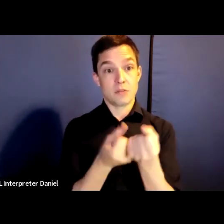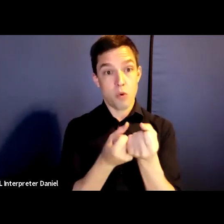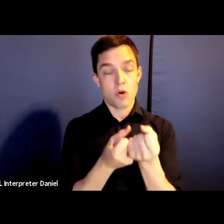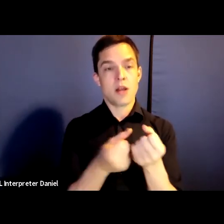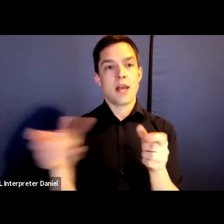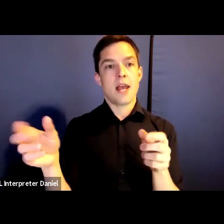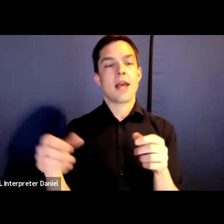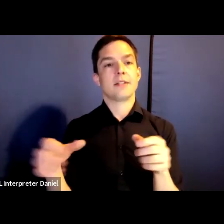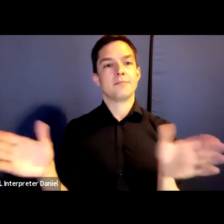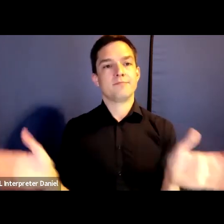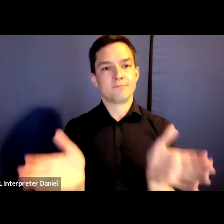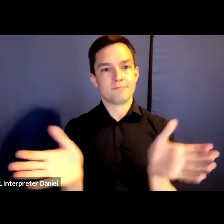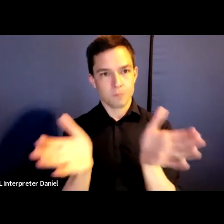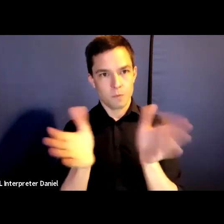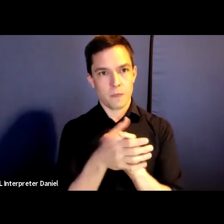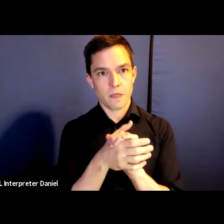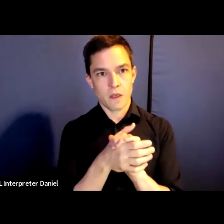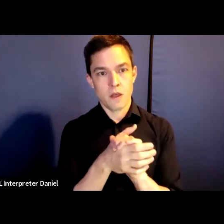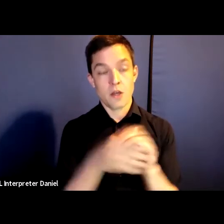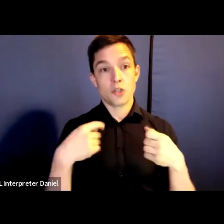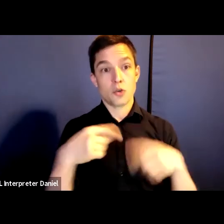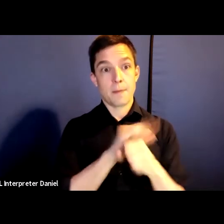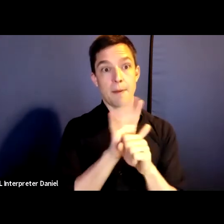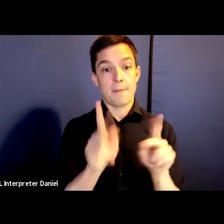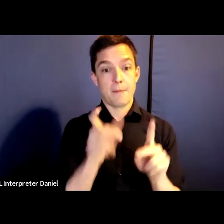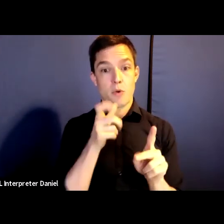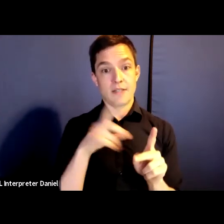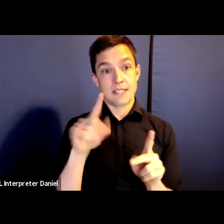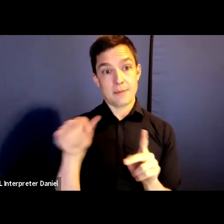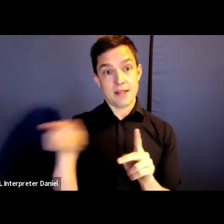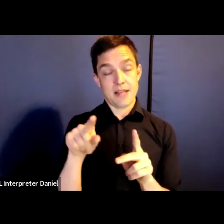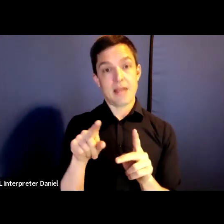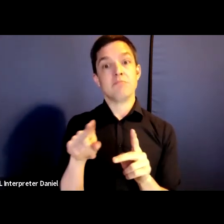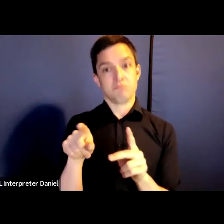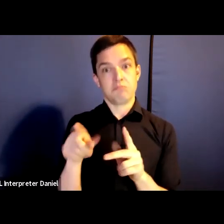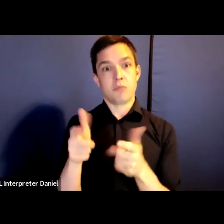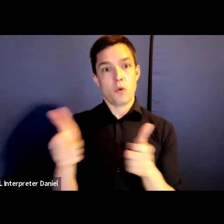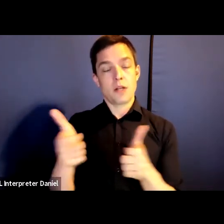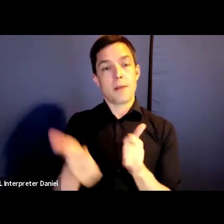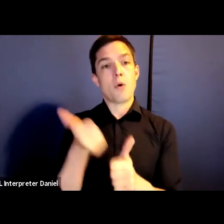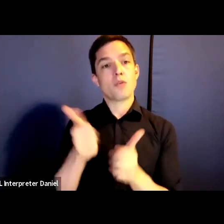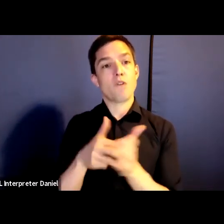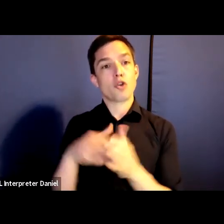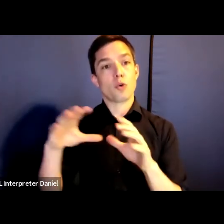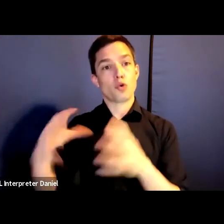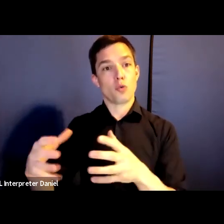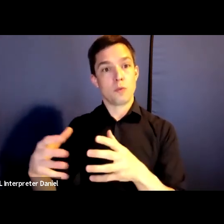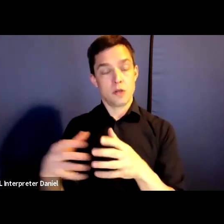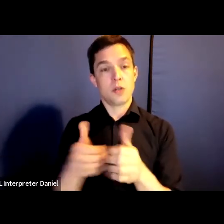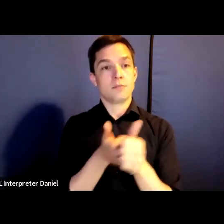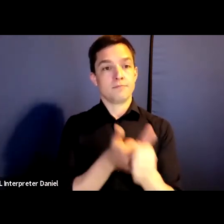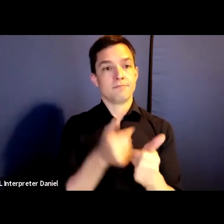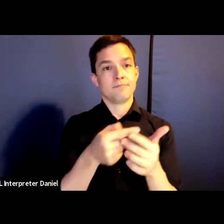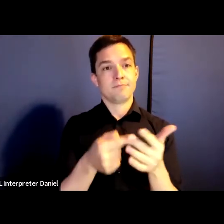With the pandemic, people with disabilities became one of the most vulnerable groups. So in compliance with USAID regulations,